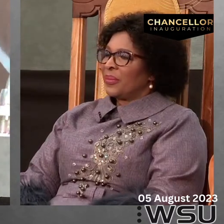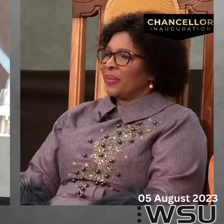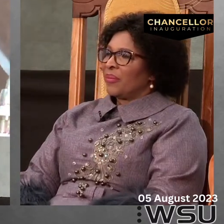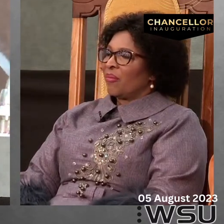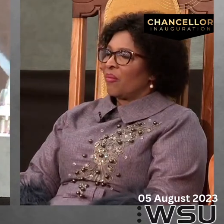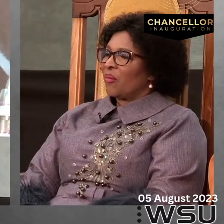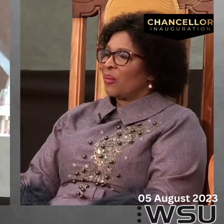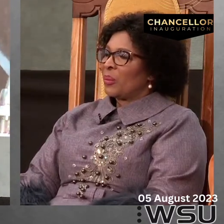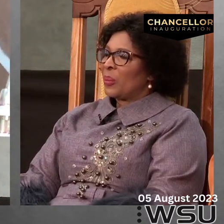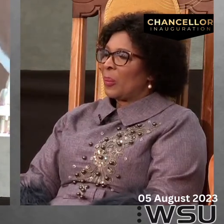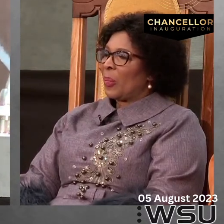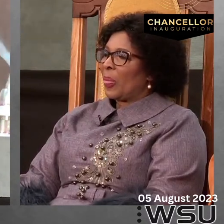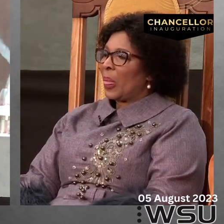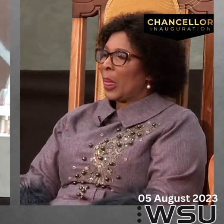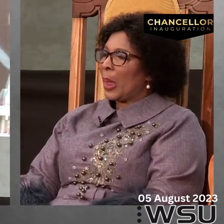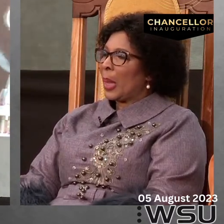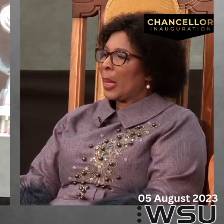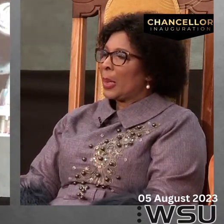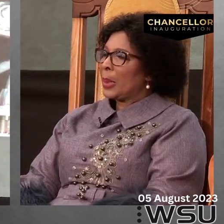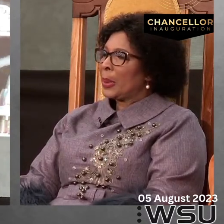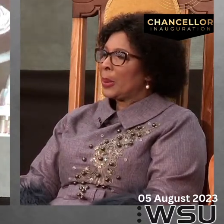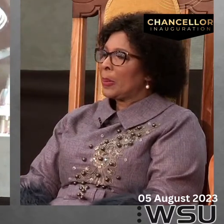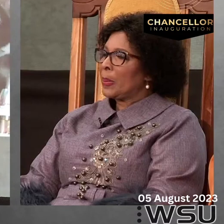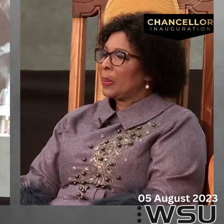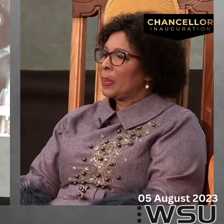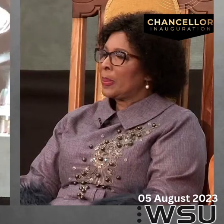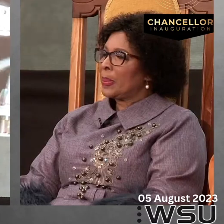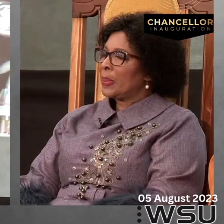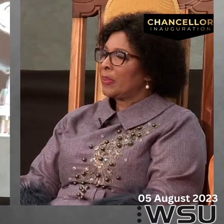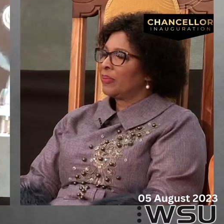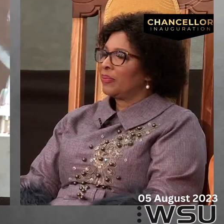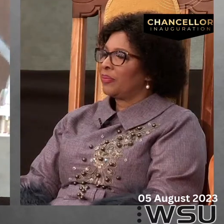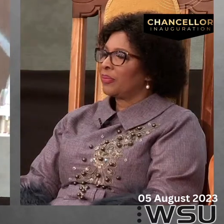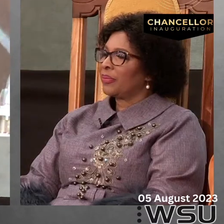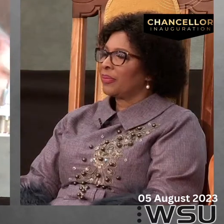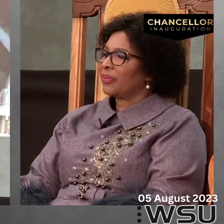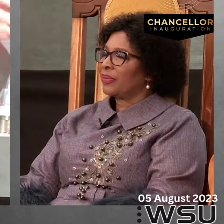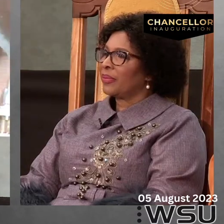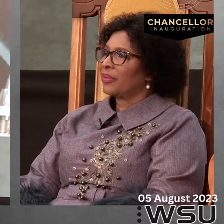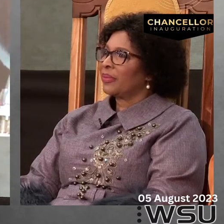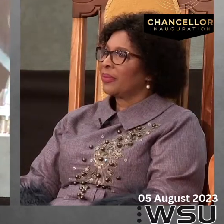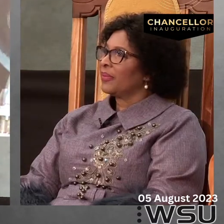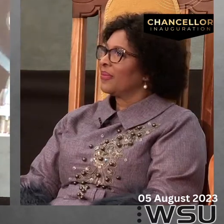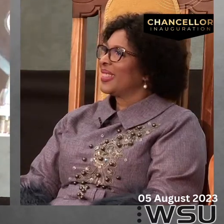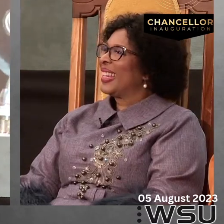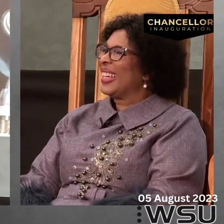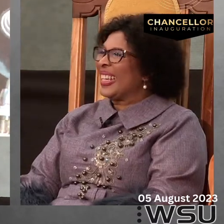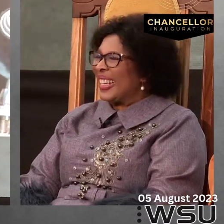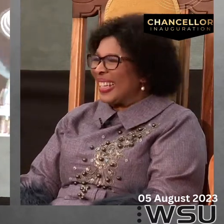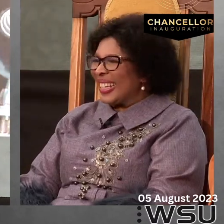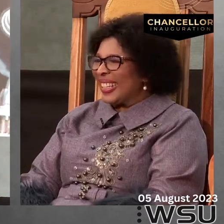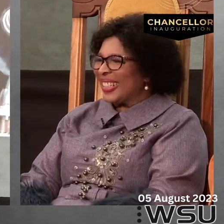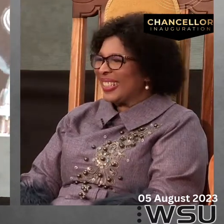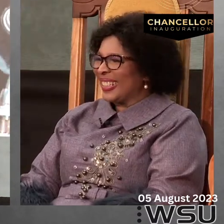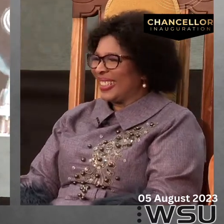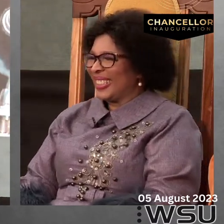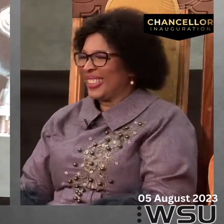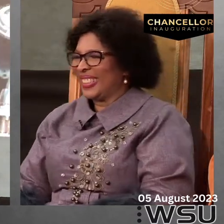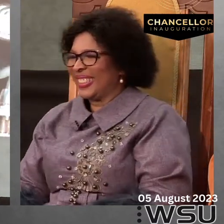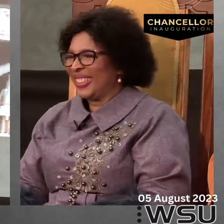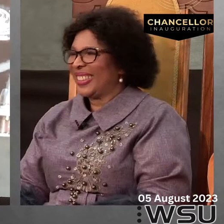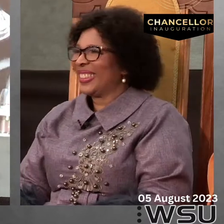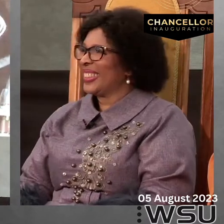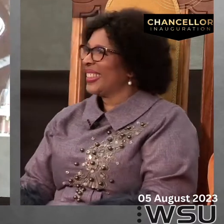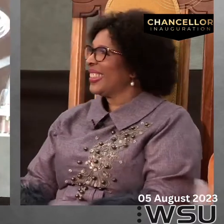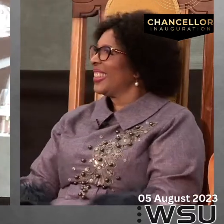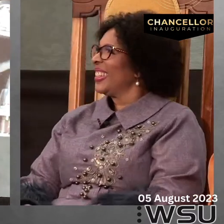office. Subsequently, she joined the Transkei Development Corporation, TDC Lower Nepas, as the CFO.